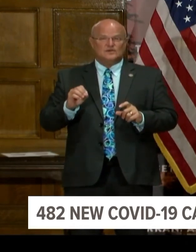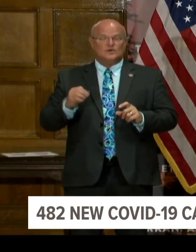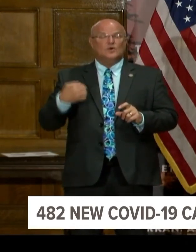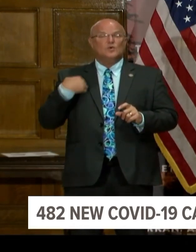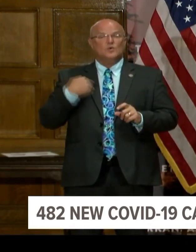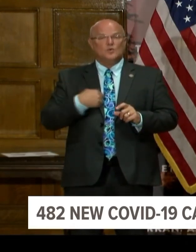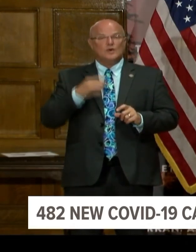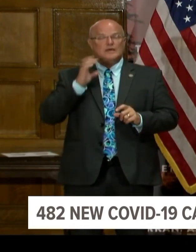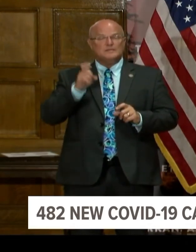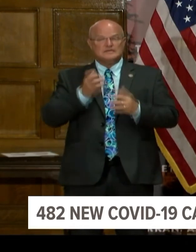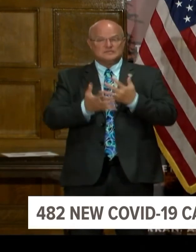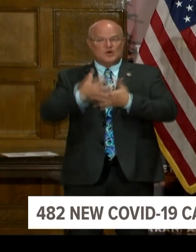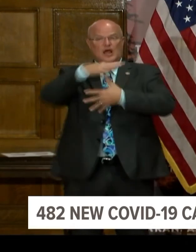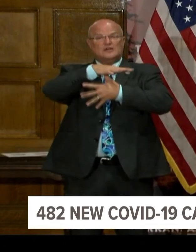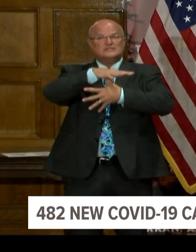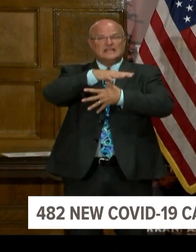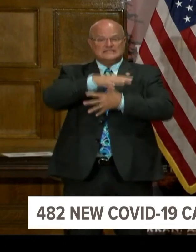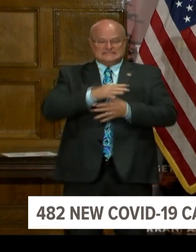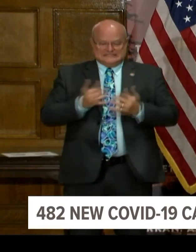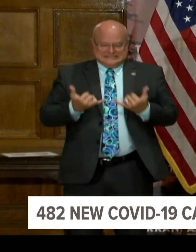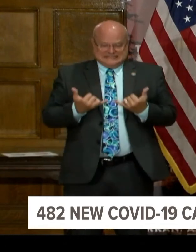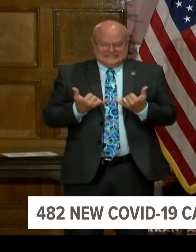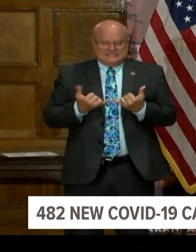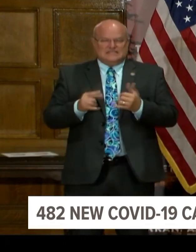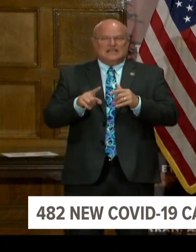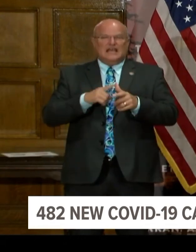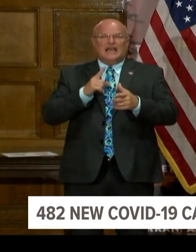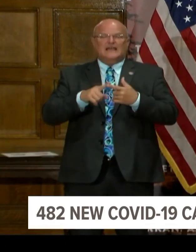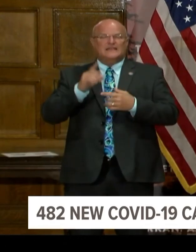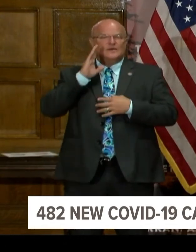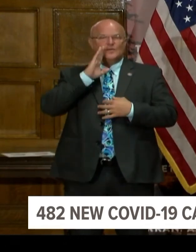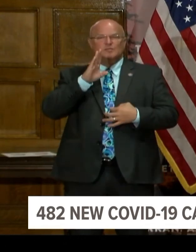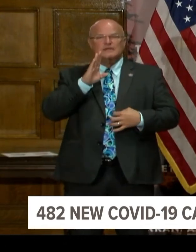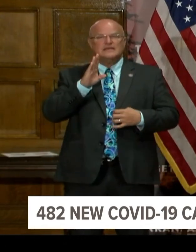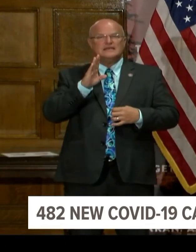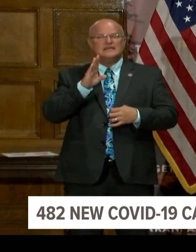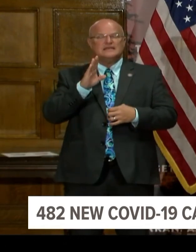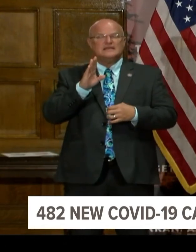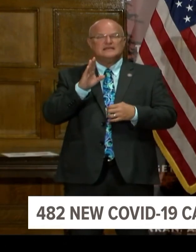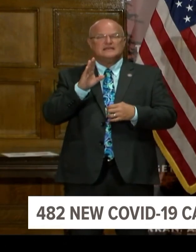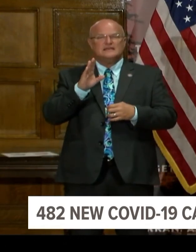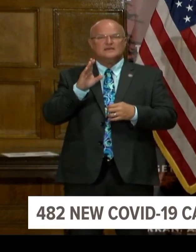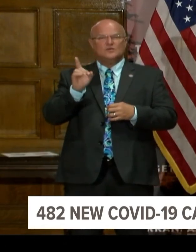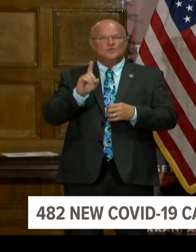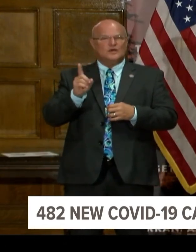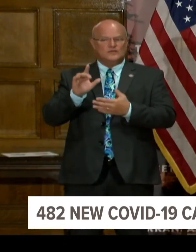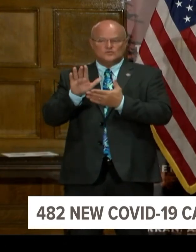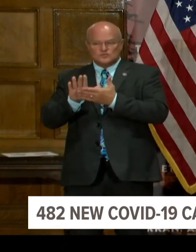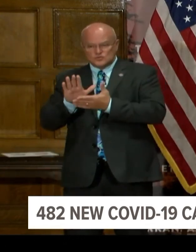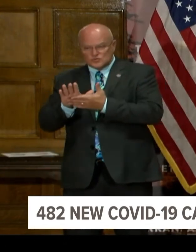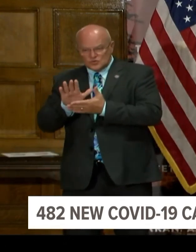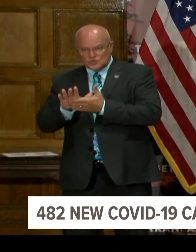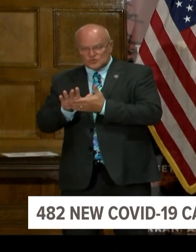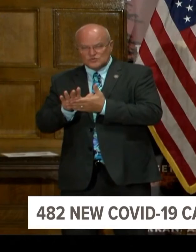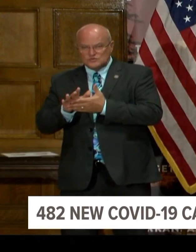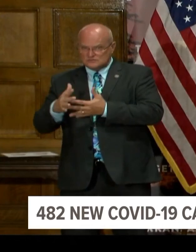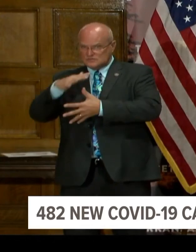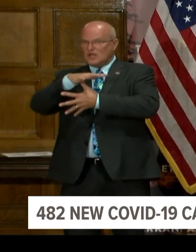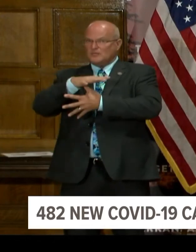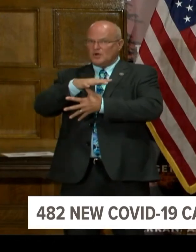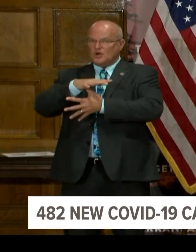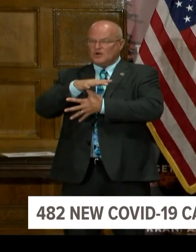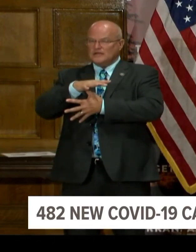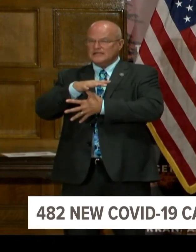We're going to have to prioritize it initially, and it will be in, whether it's schools, which will be a top